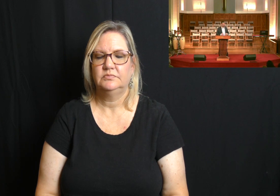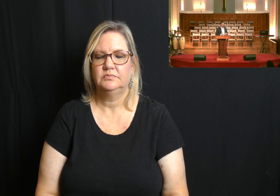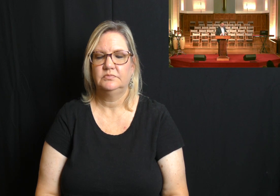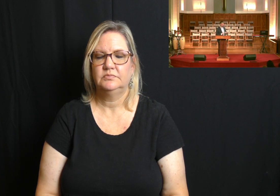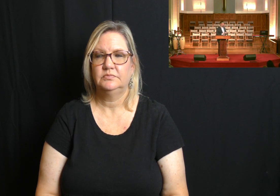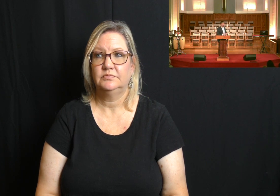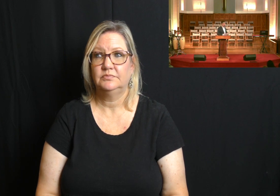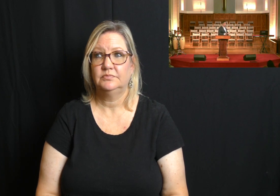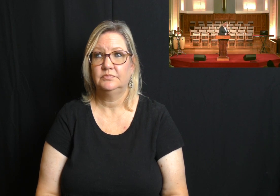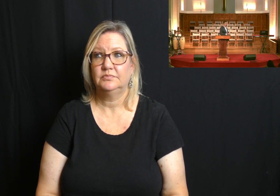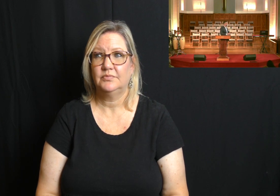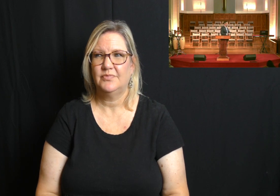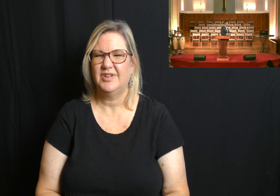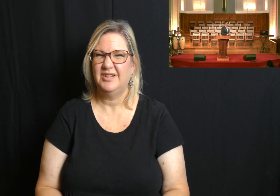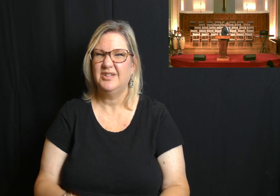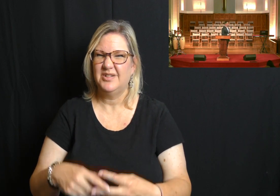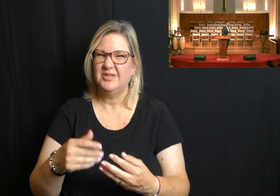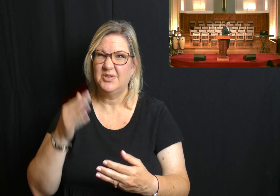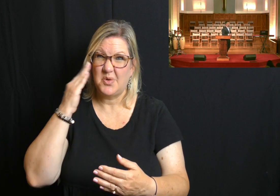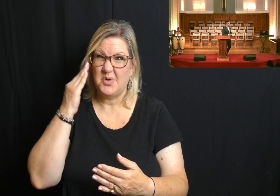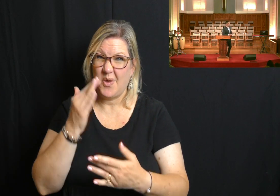You know something that's really awkward?